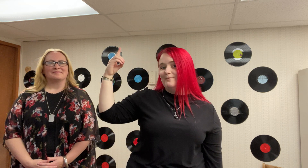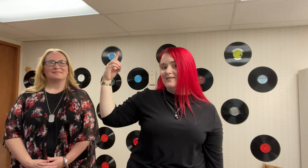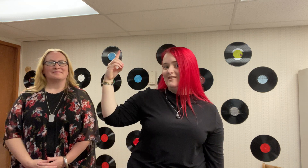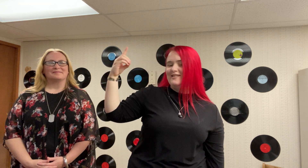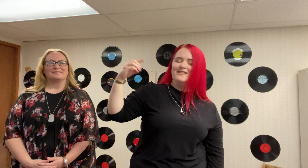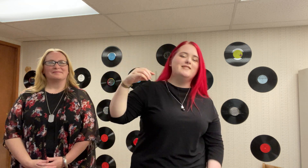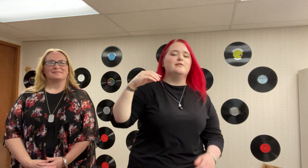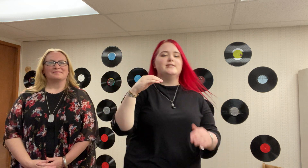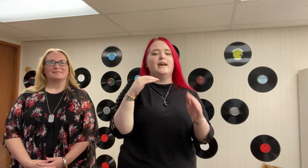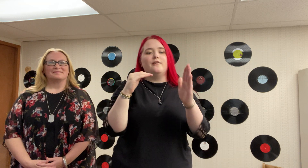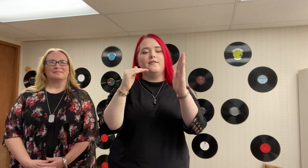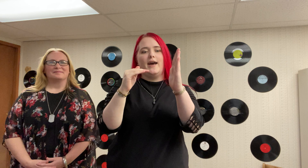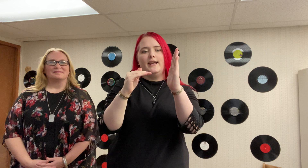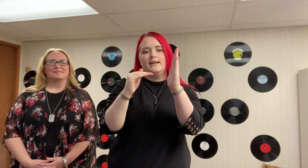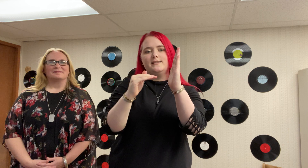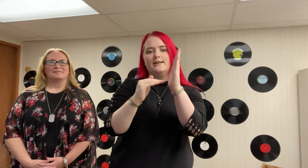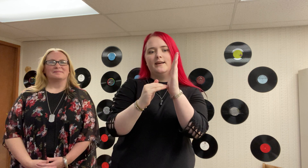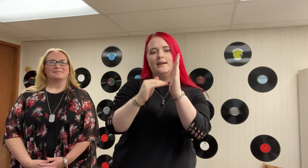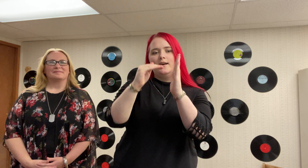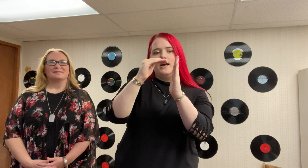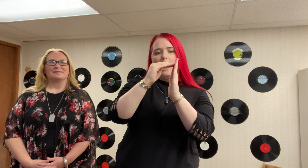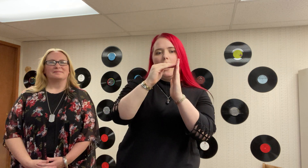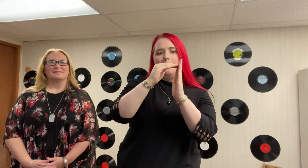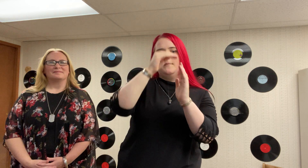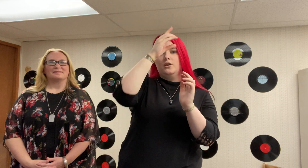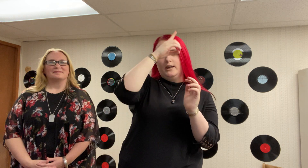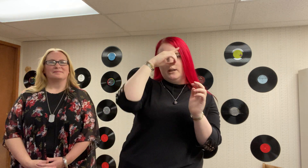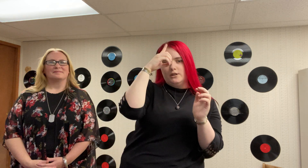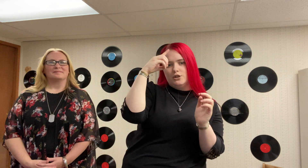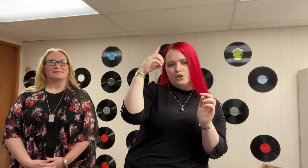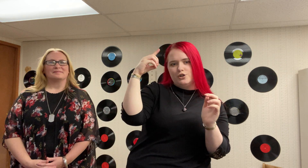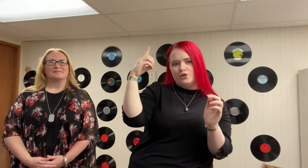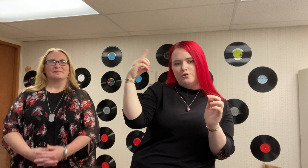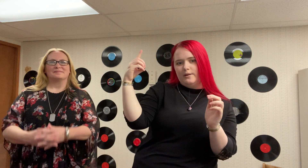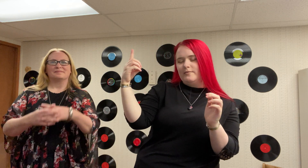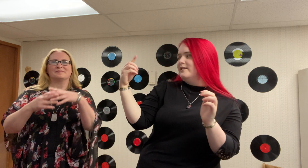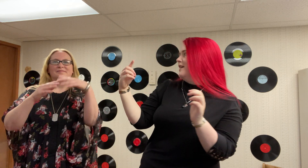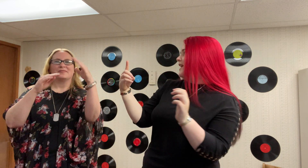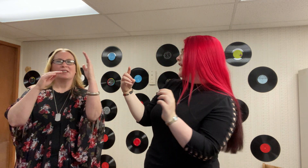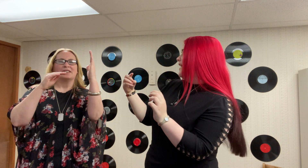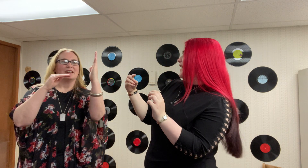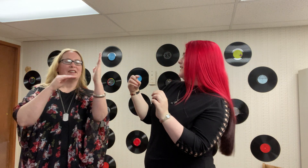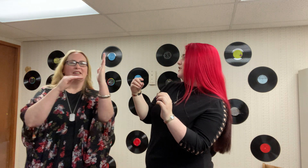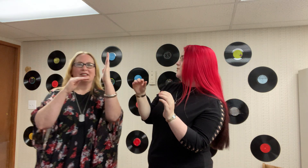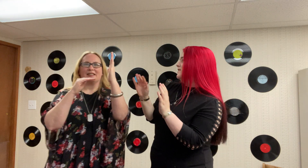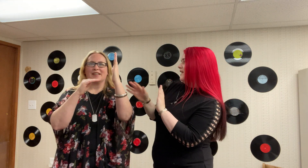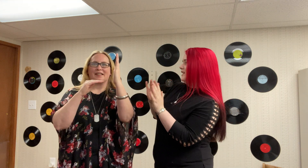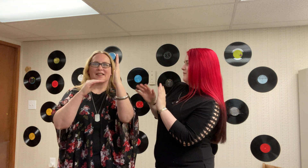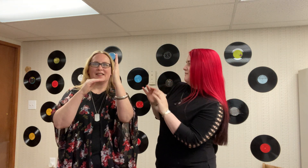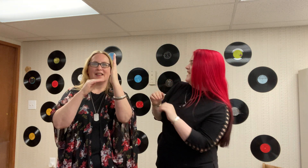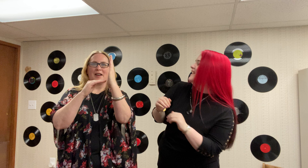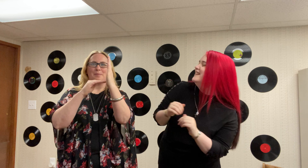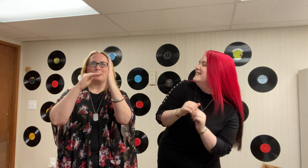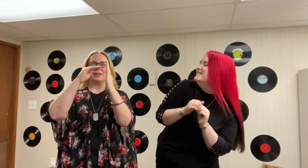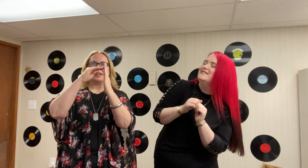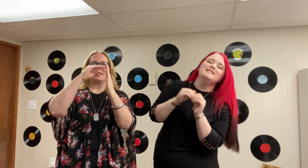dreams. So together that is a million dreams. And can you be signing with me? A million